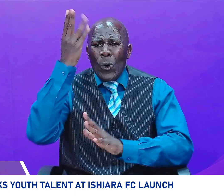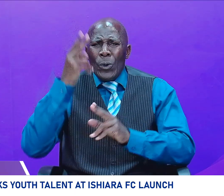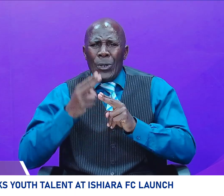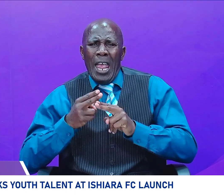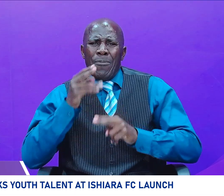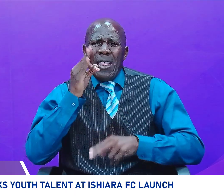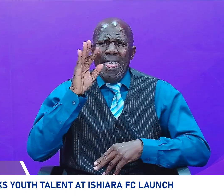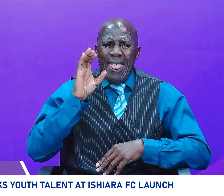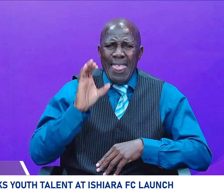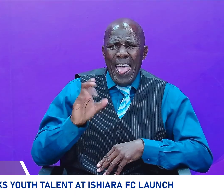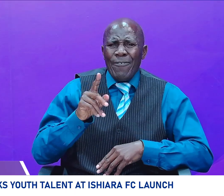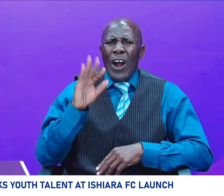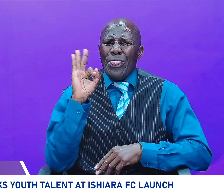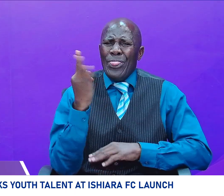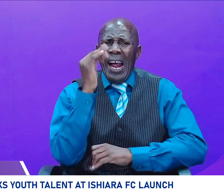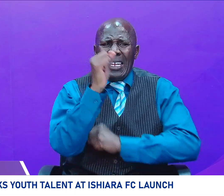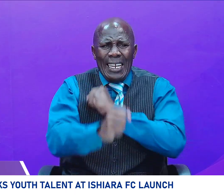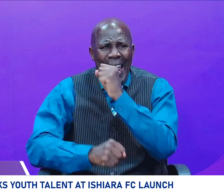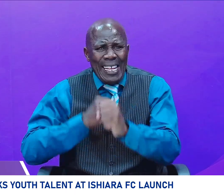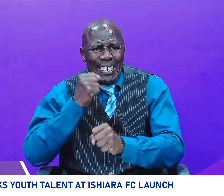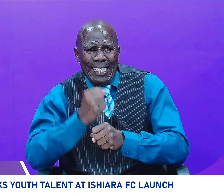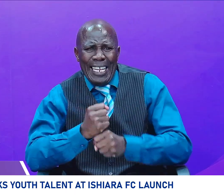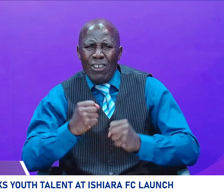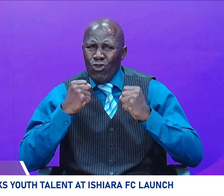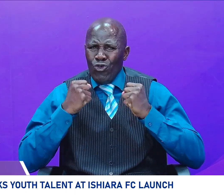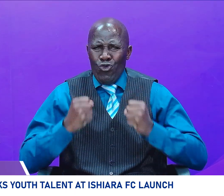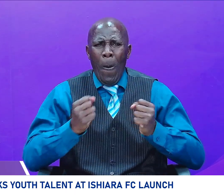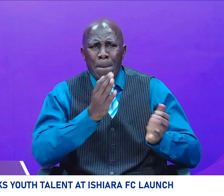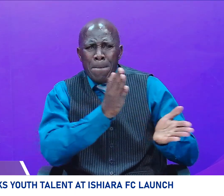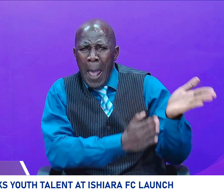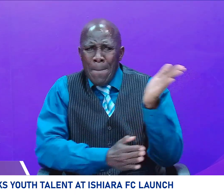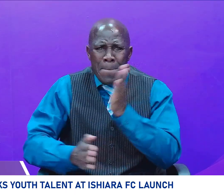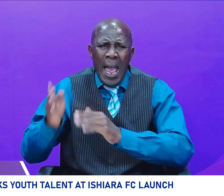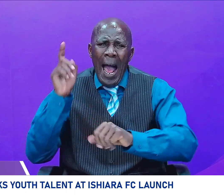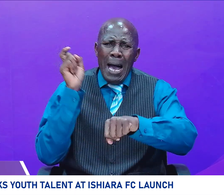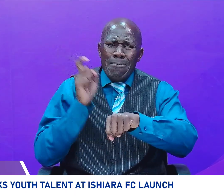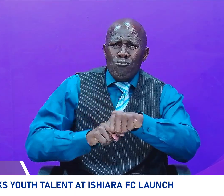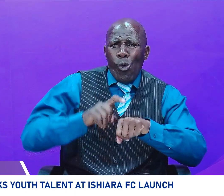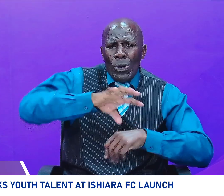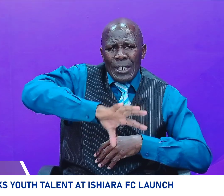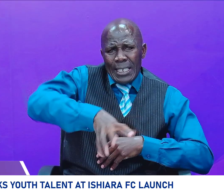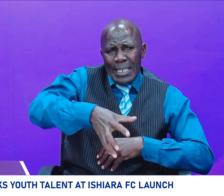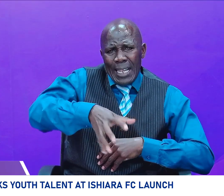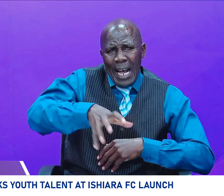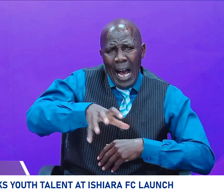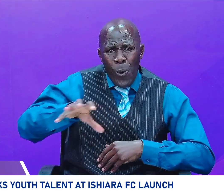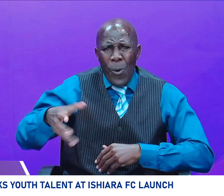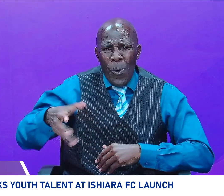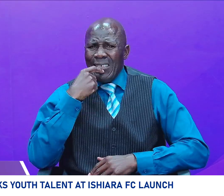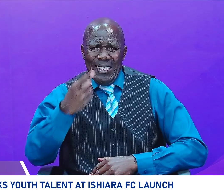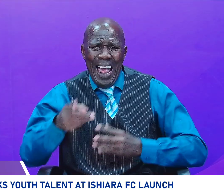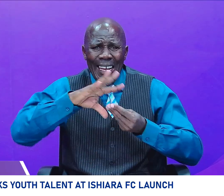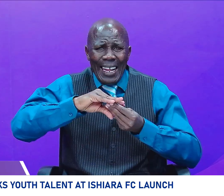of Ishara FC 3-year strategic plan in Embu, and he said the creation of